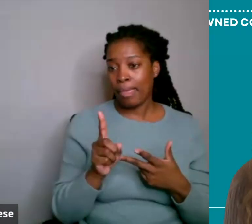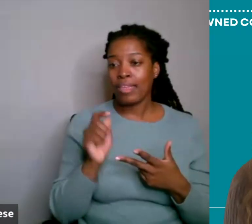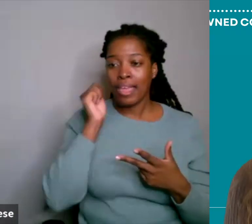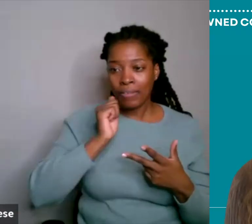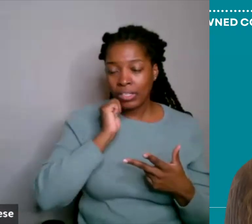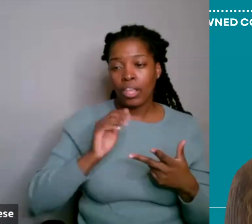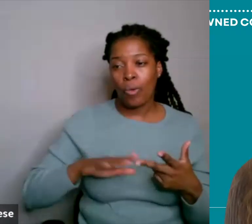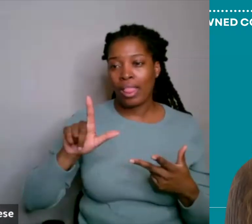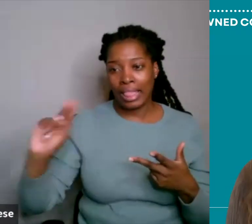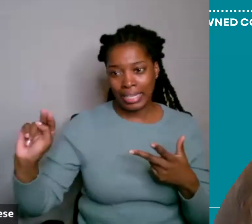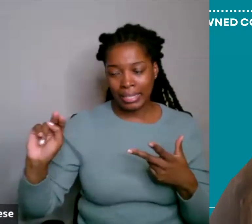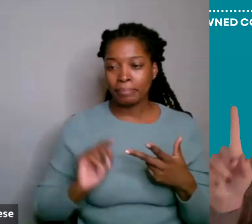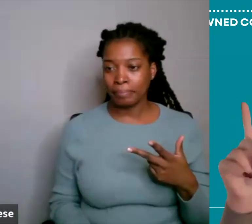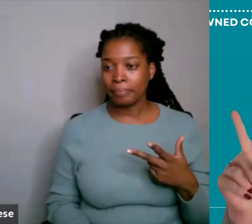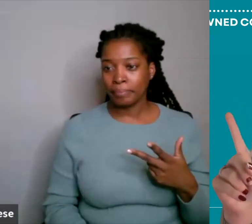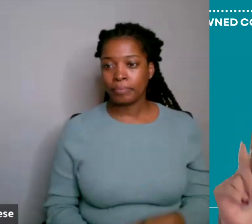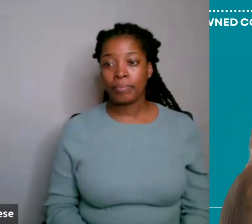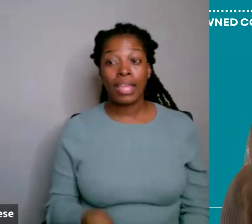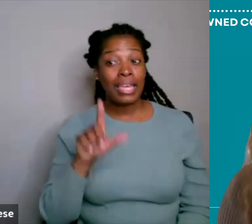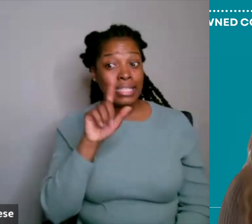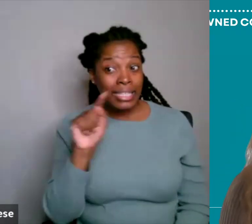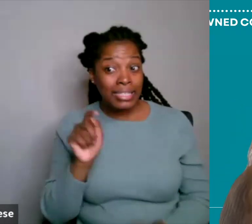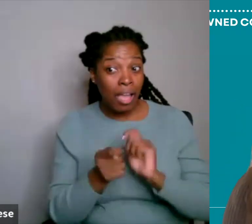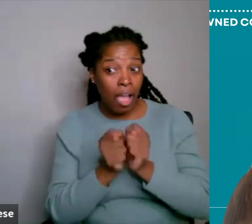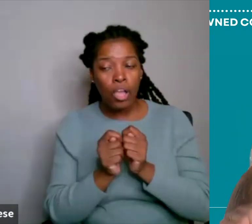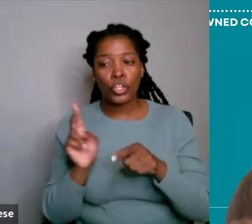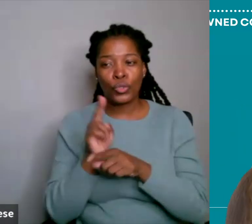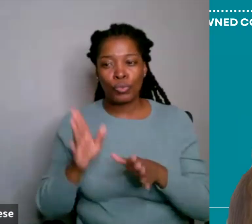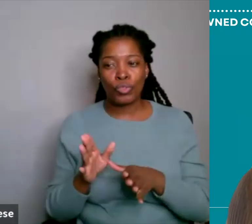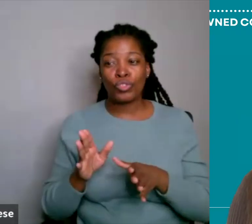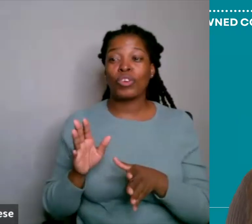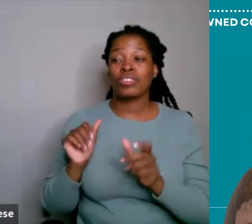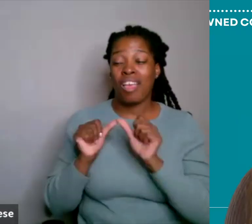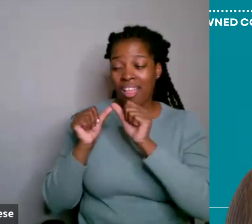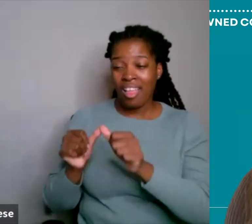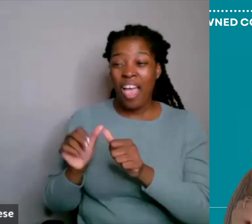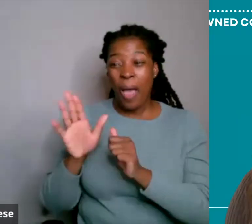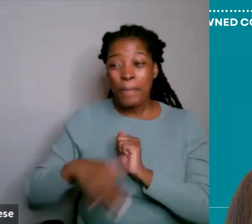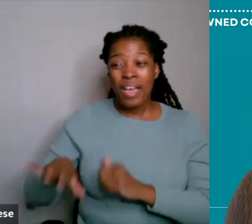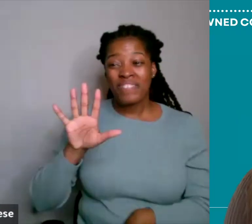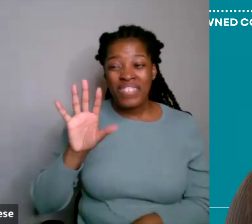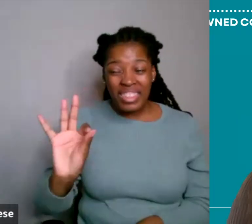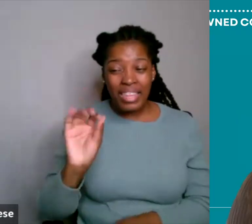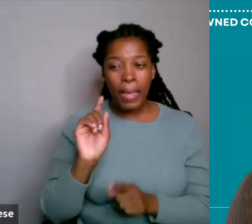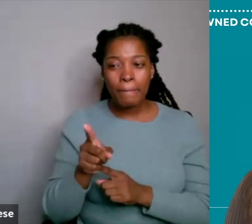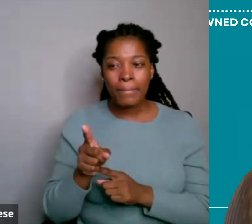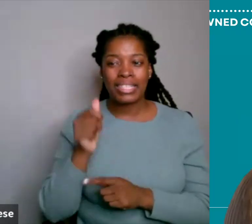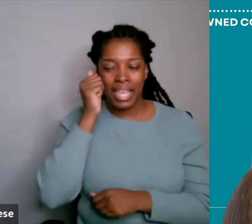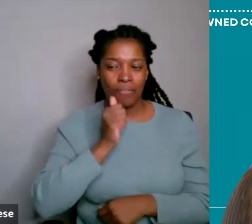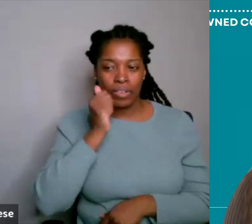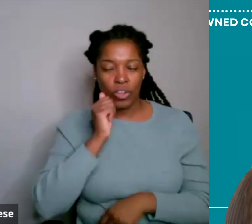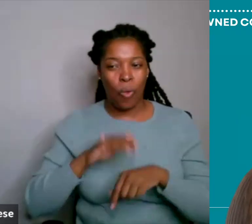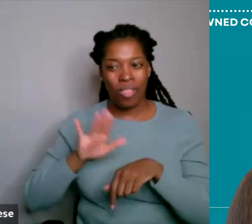day on LinkedIn. TikTok users spend approximately 59 minutes a